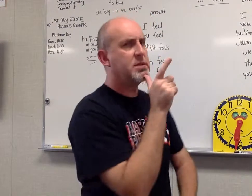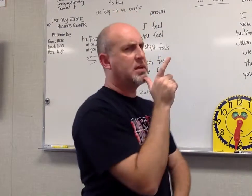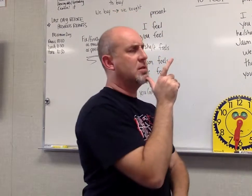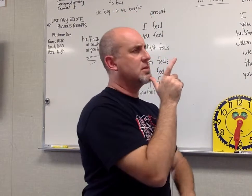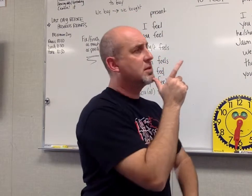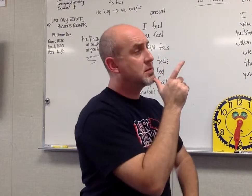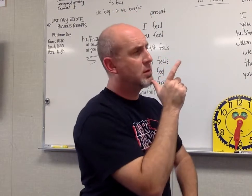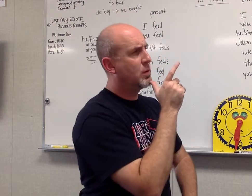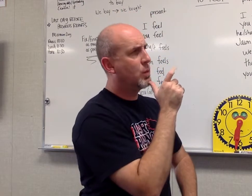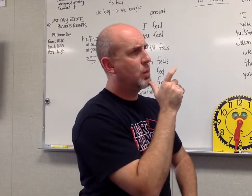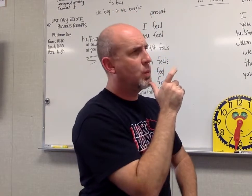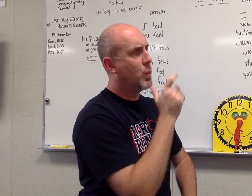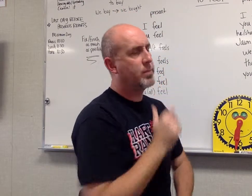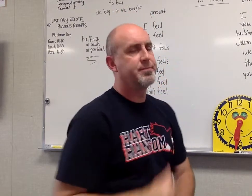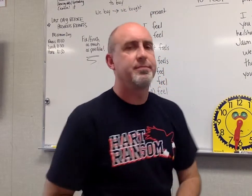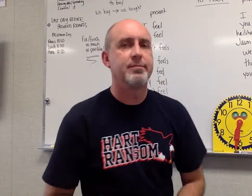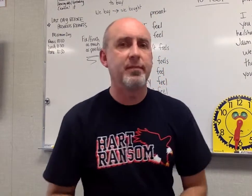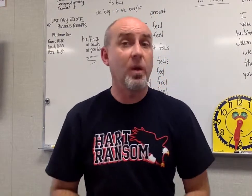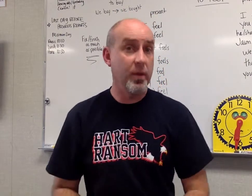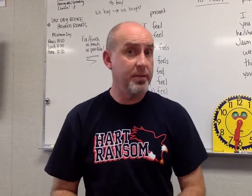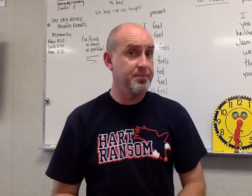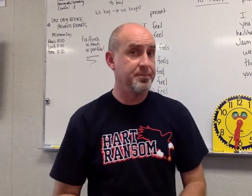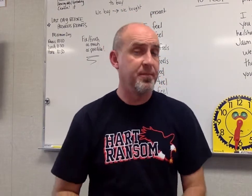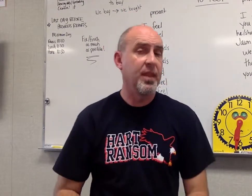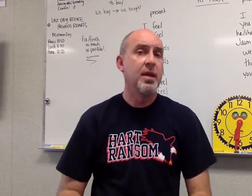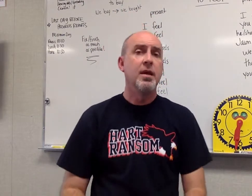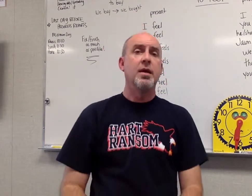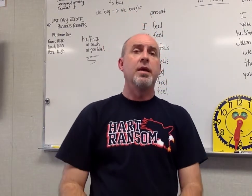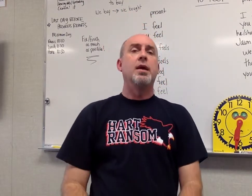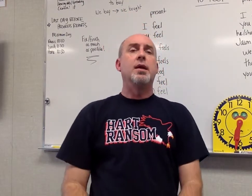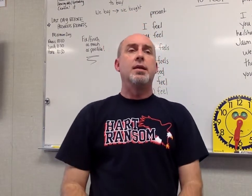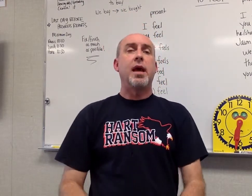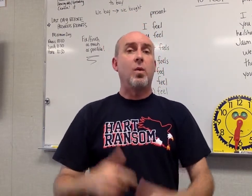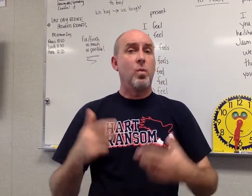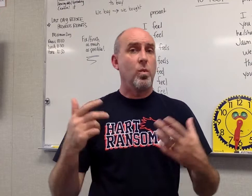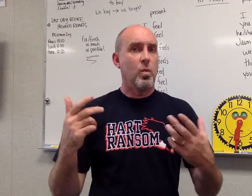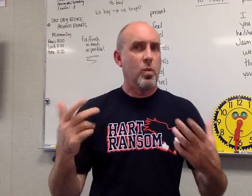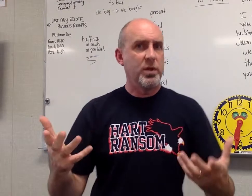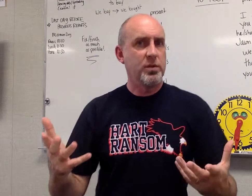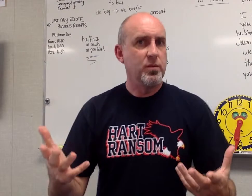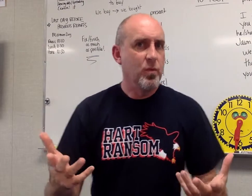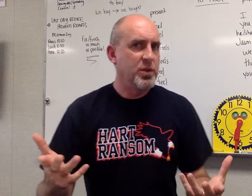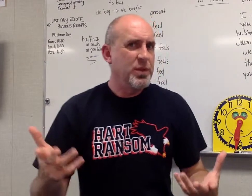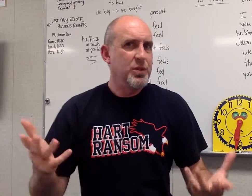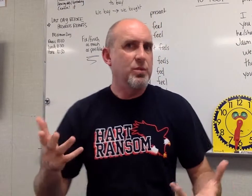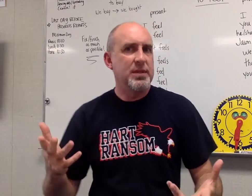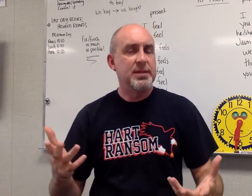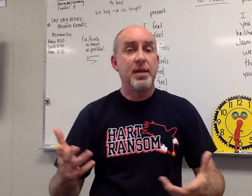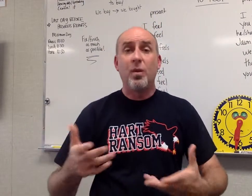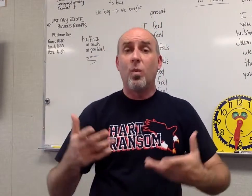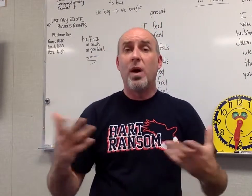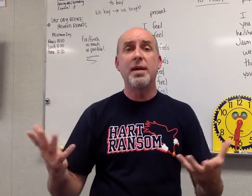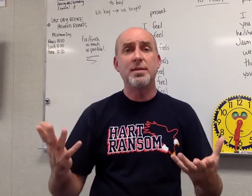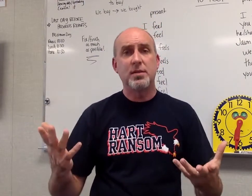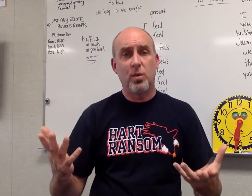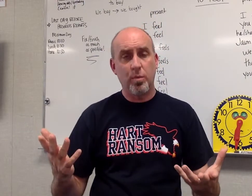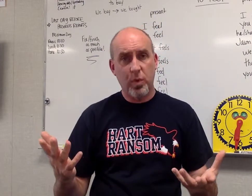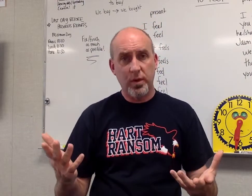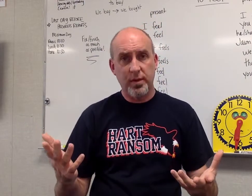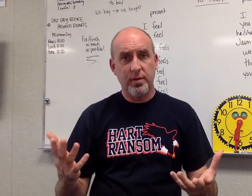side looks like this. Who. All right? Now, what do we do with the sign, and why is it so important? What